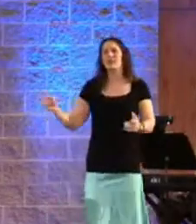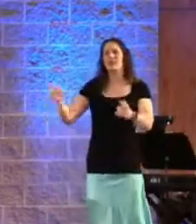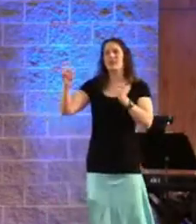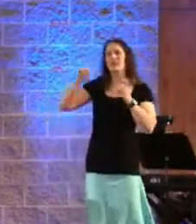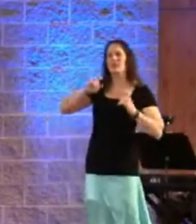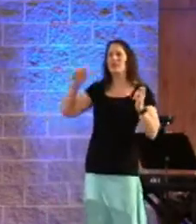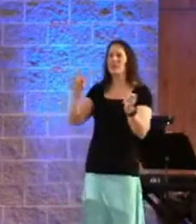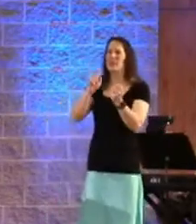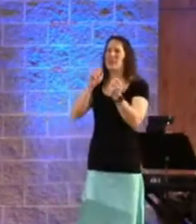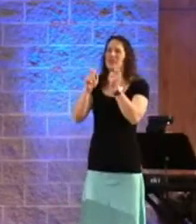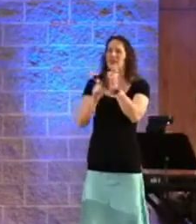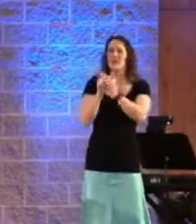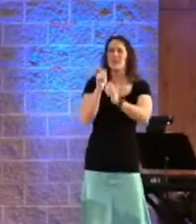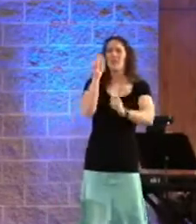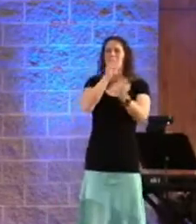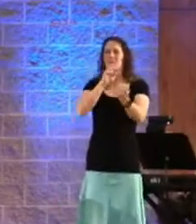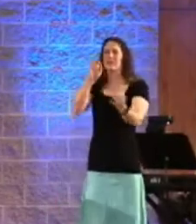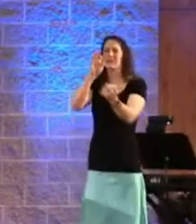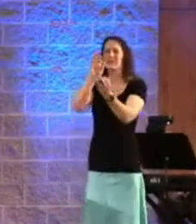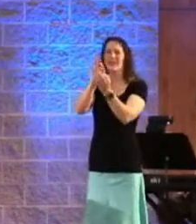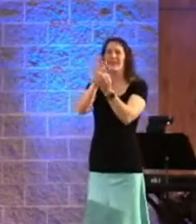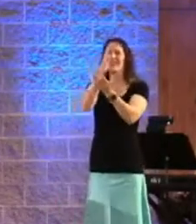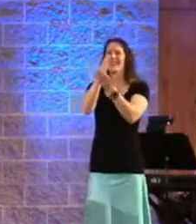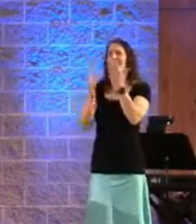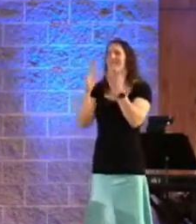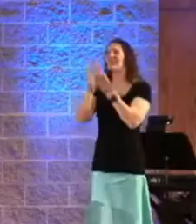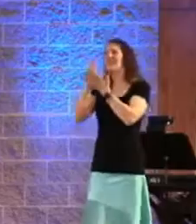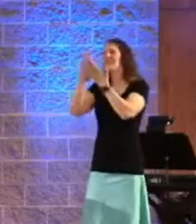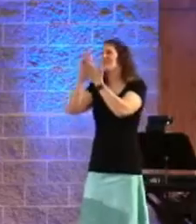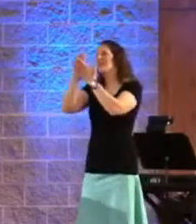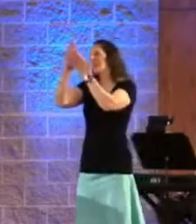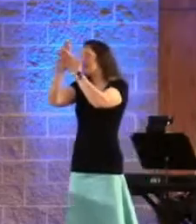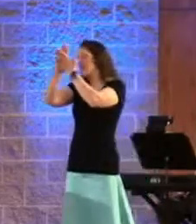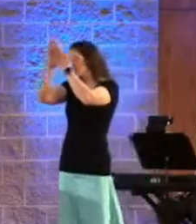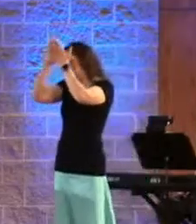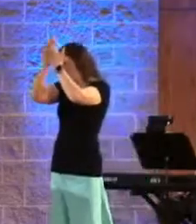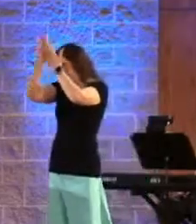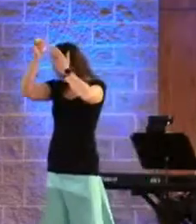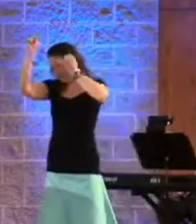every perfect thing, to you be the glory.